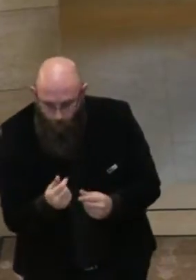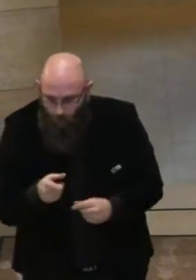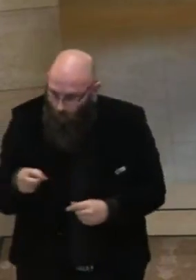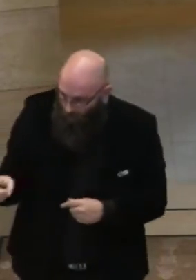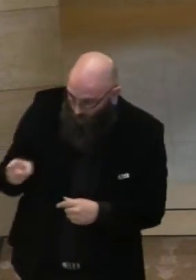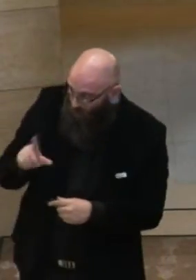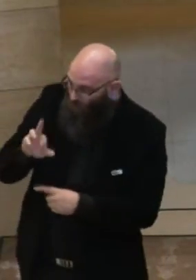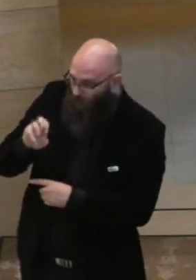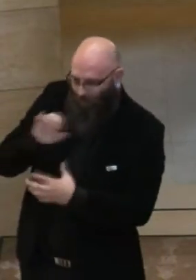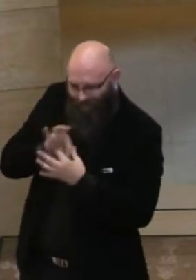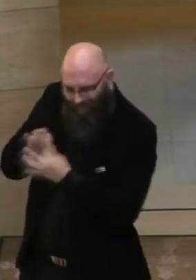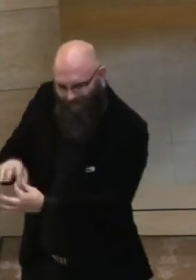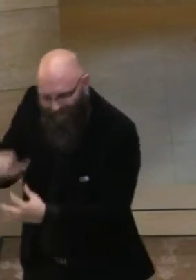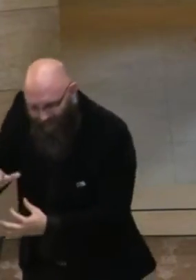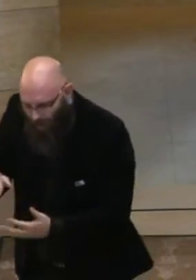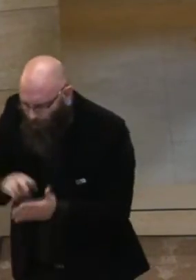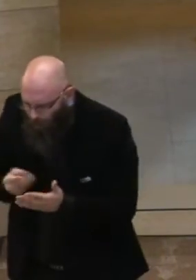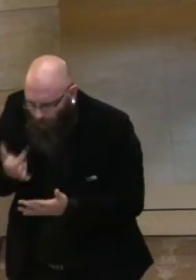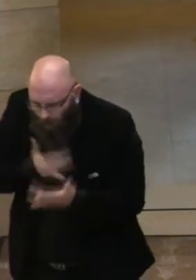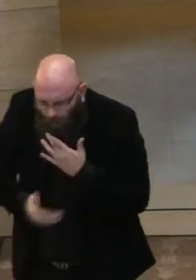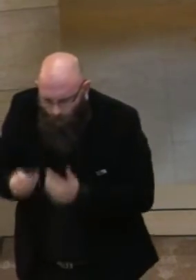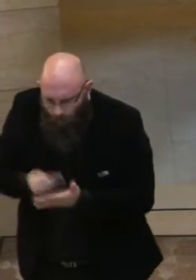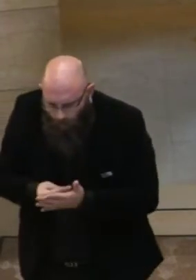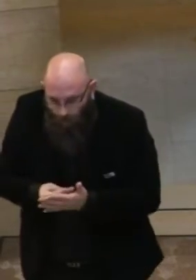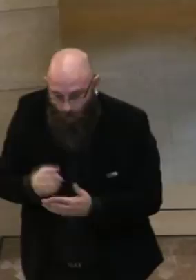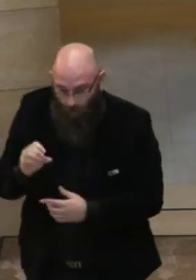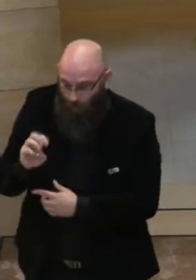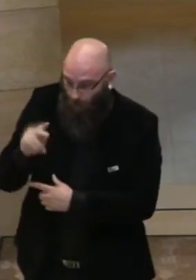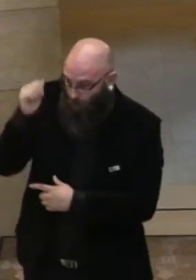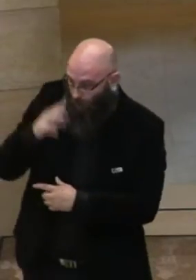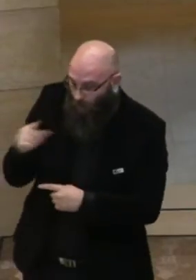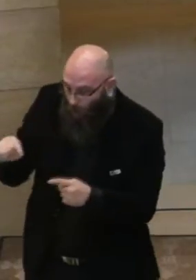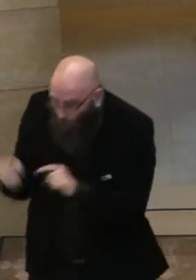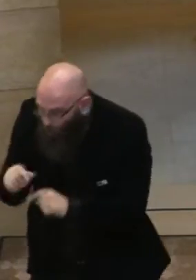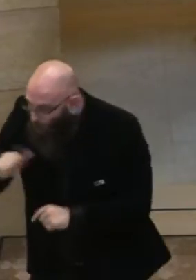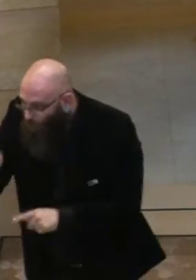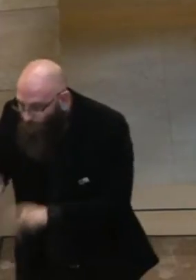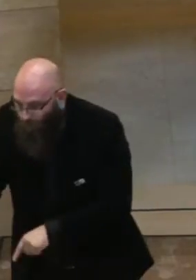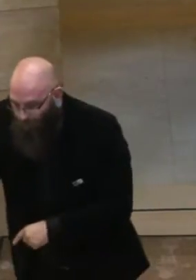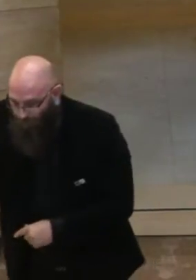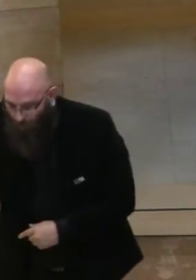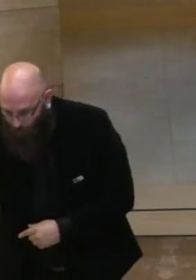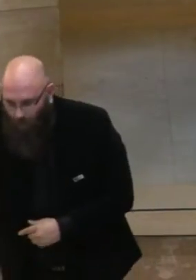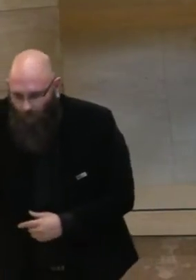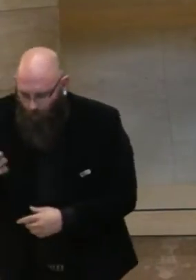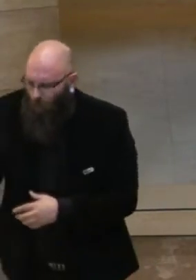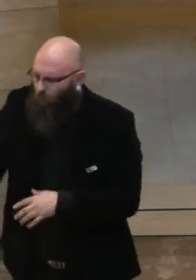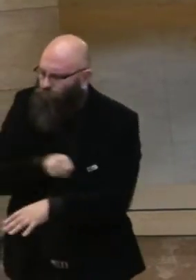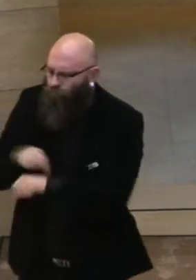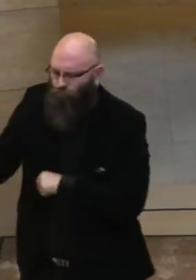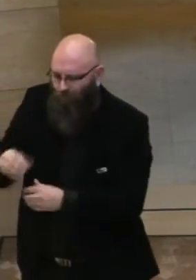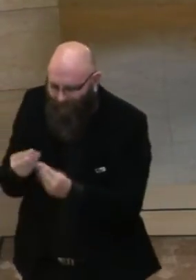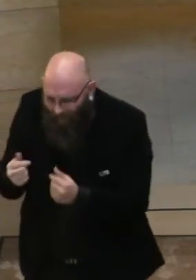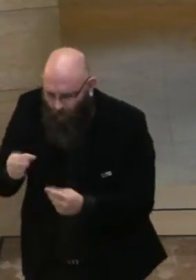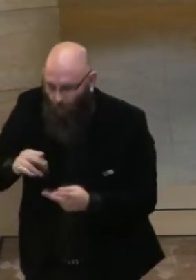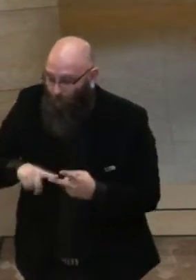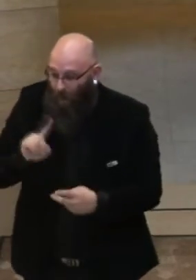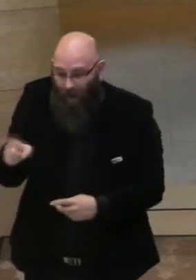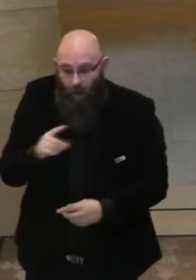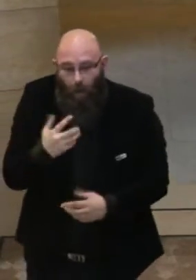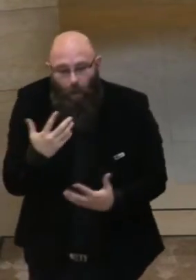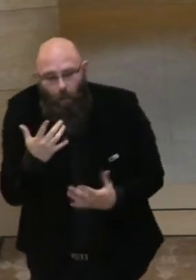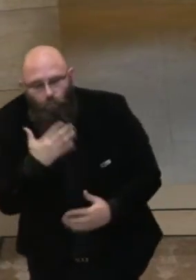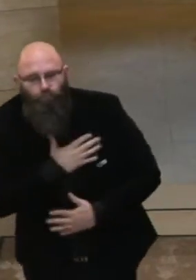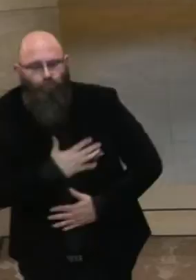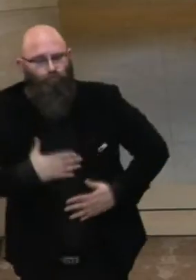which one man harms the person or property of another. Vices are not crimes.